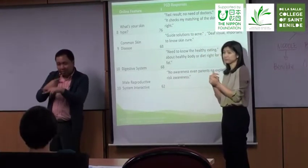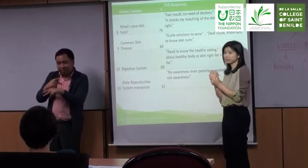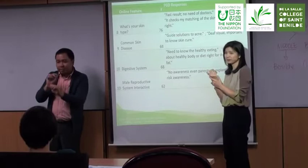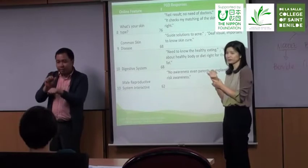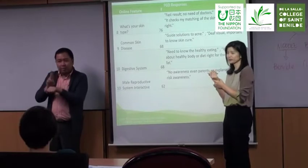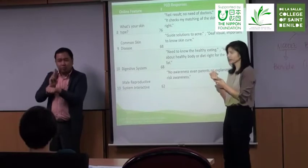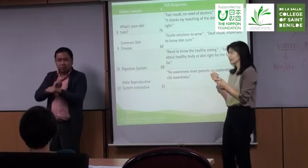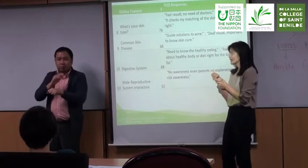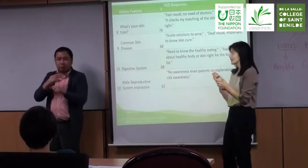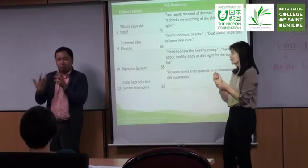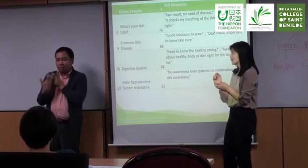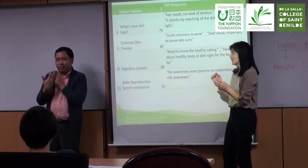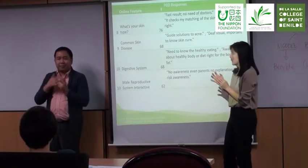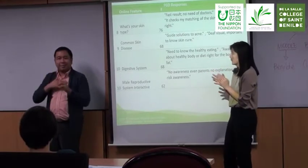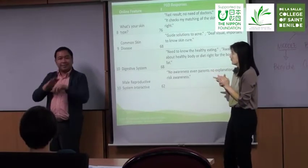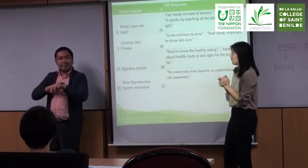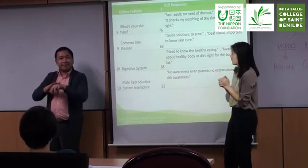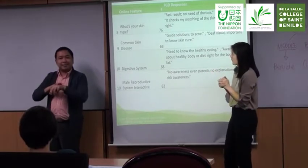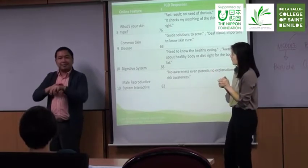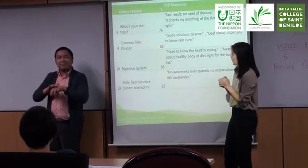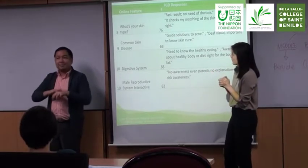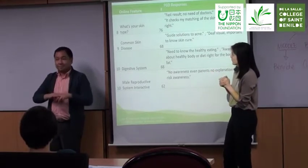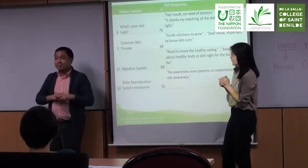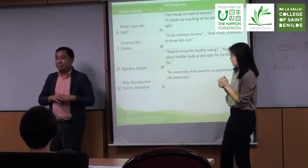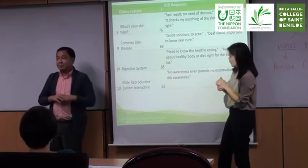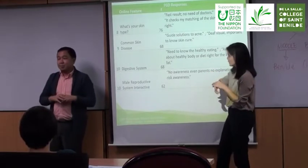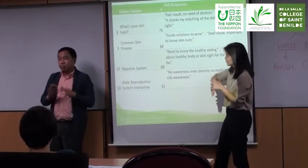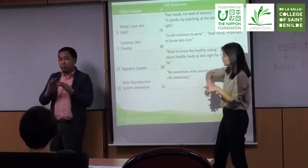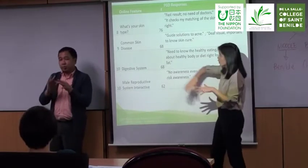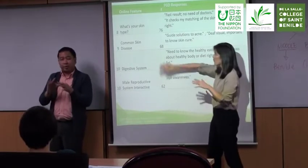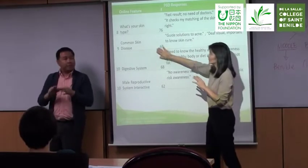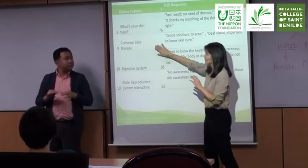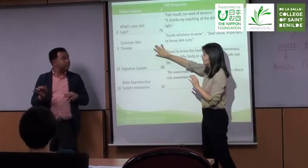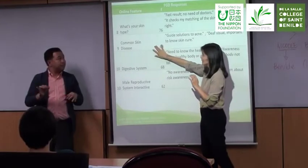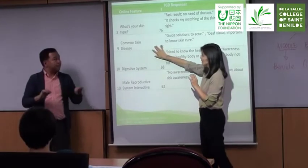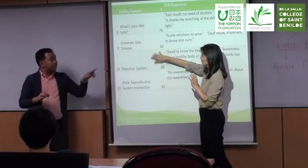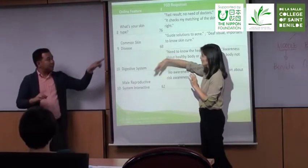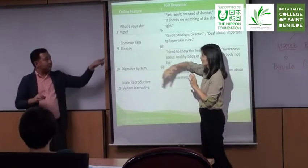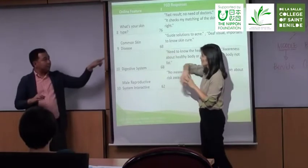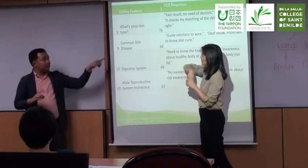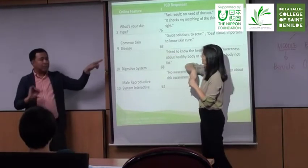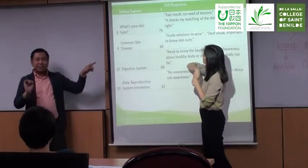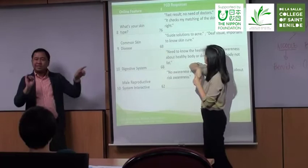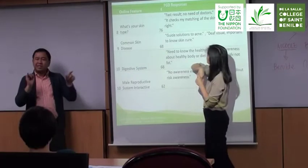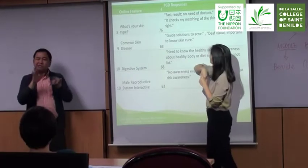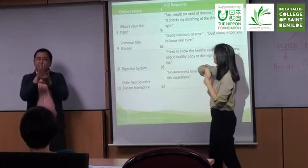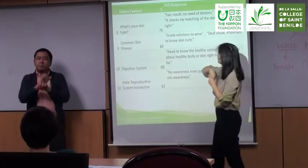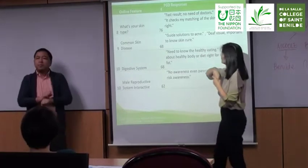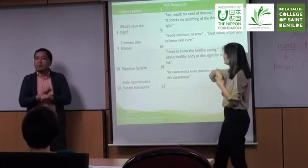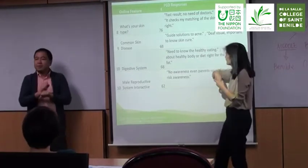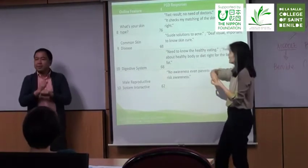relatable to them. Also the common skin diseases.